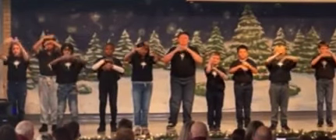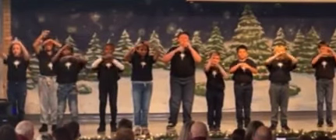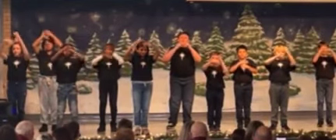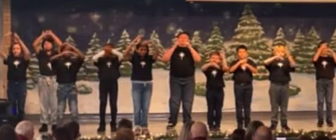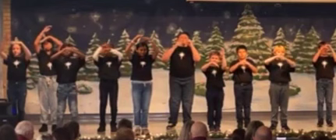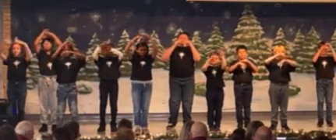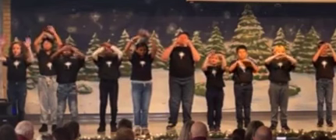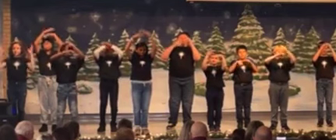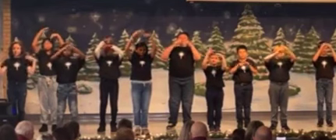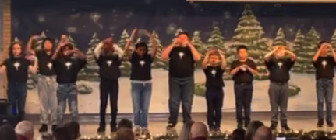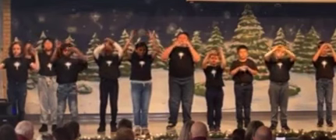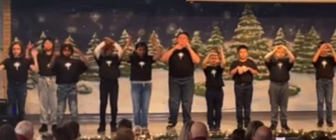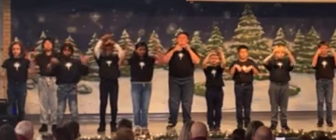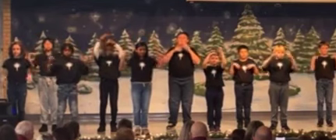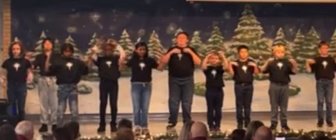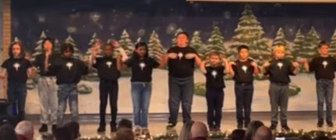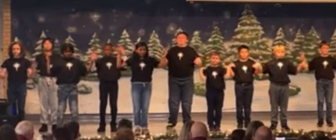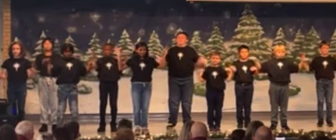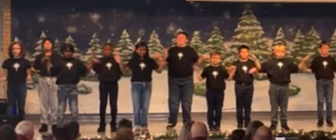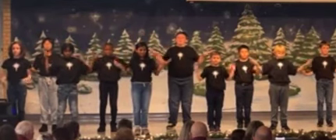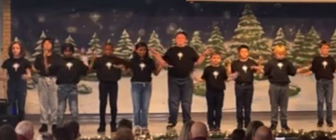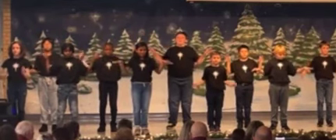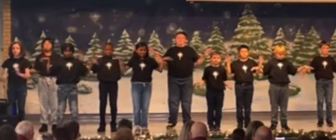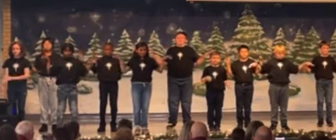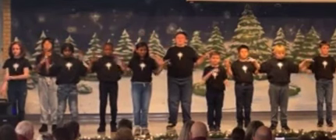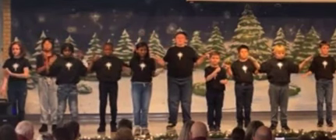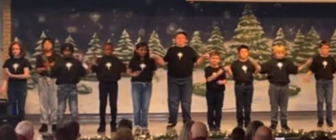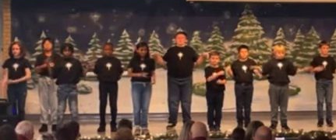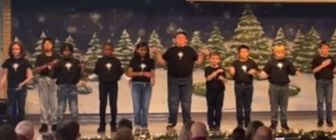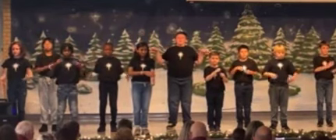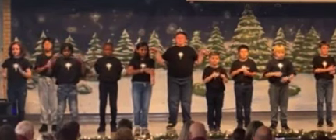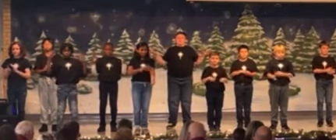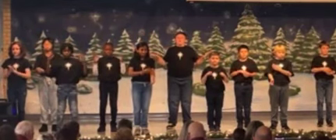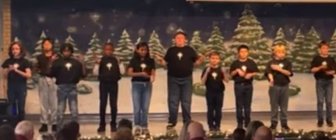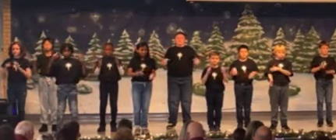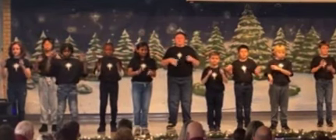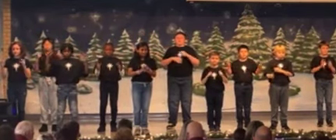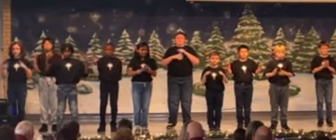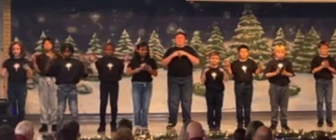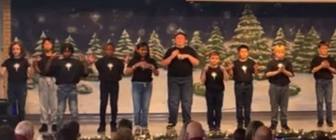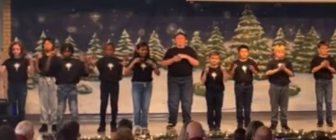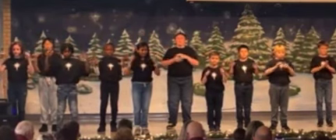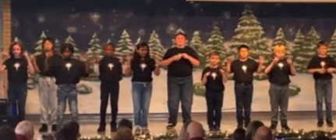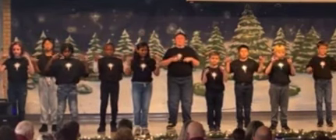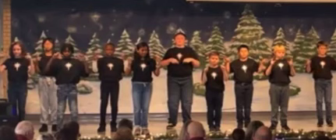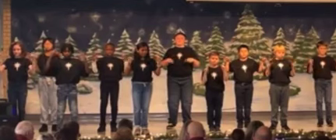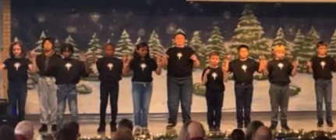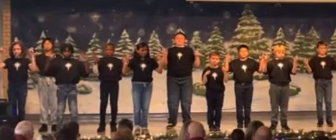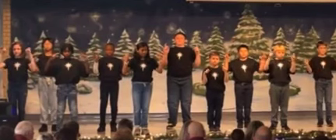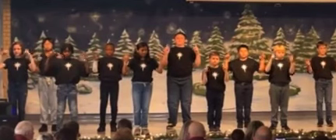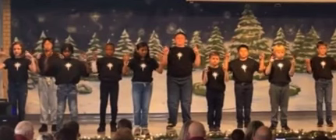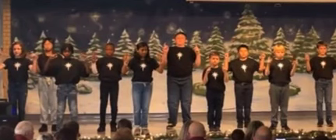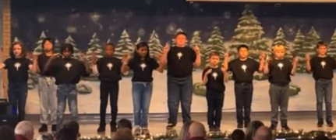Heavenly hosts sing alleluia,